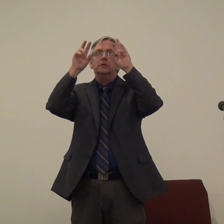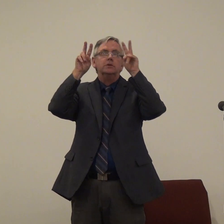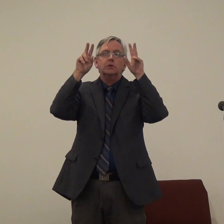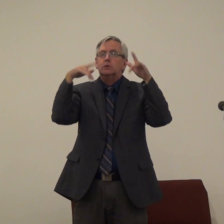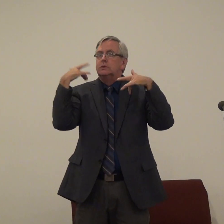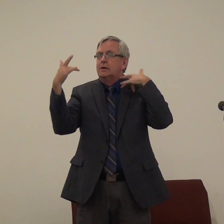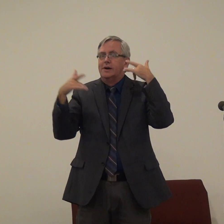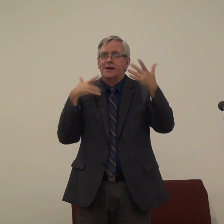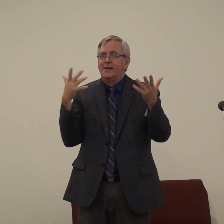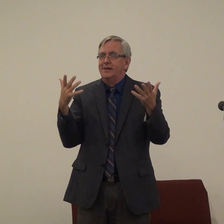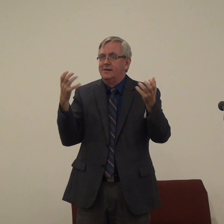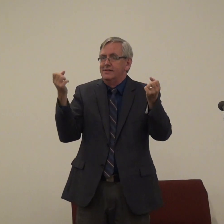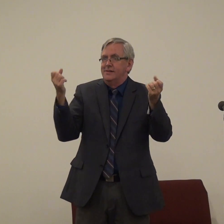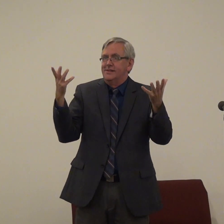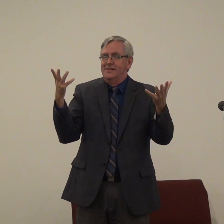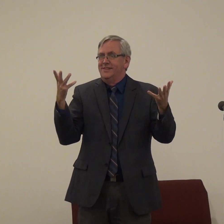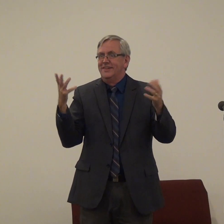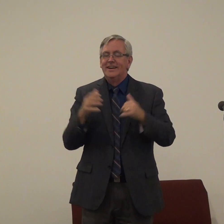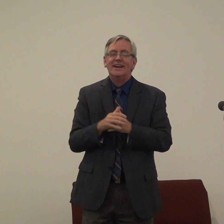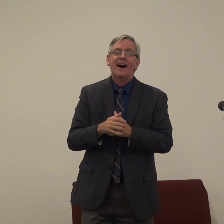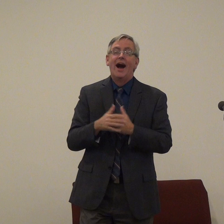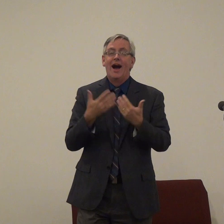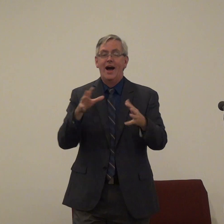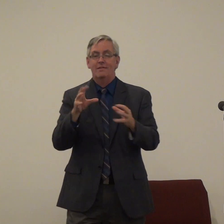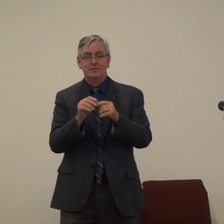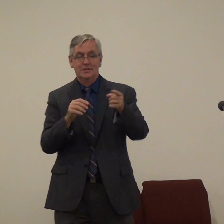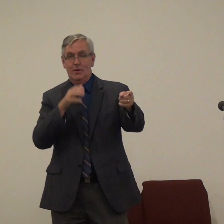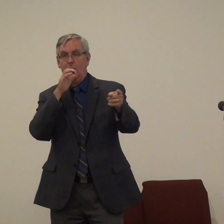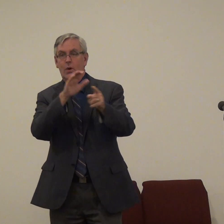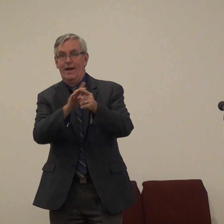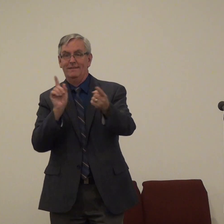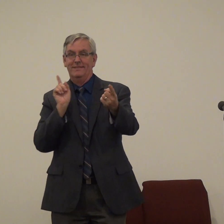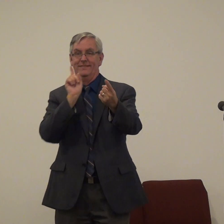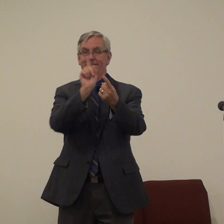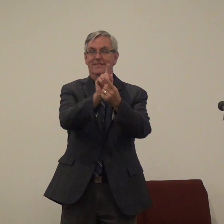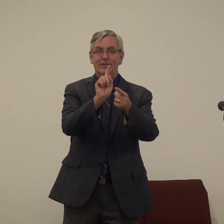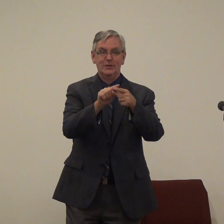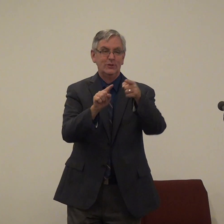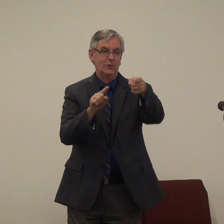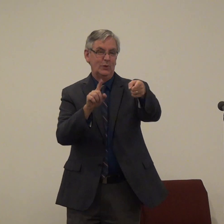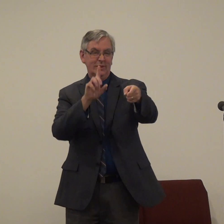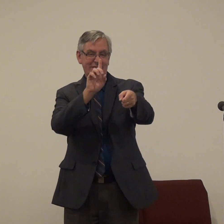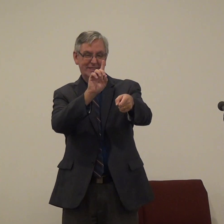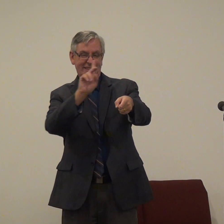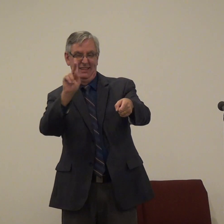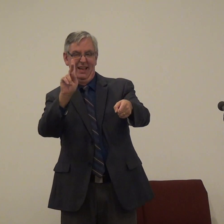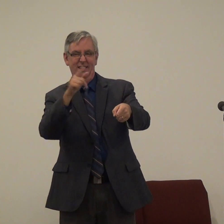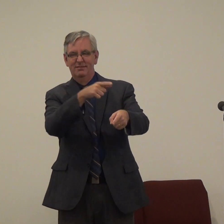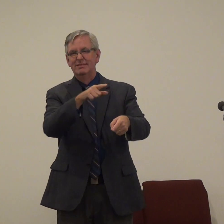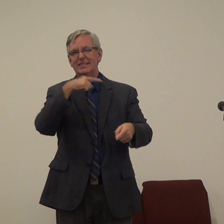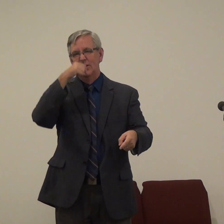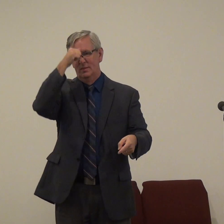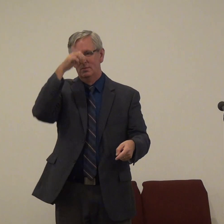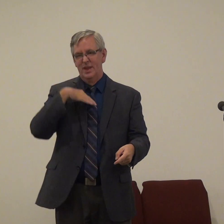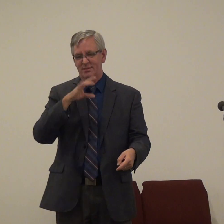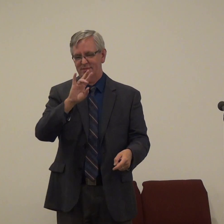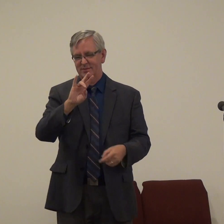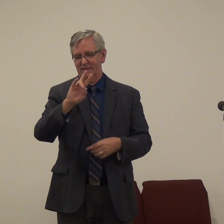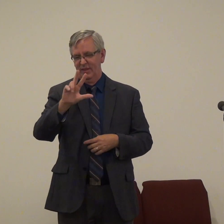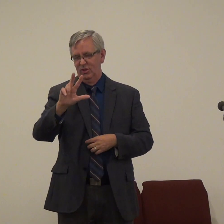understand, but they were glued to all that we were doing the whole time. After the service, my wife went and sat down with